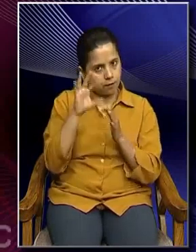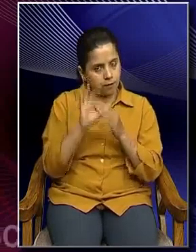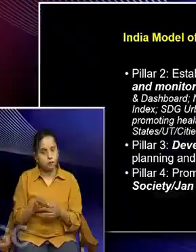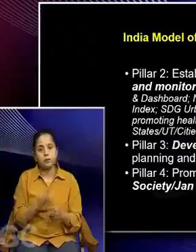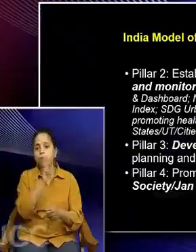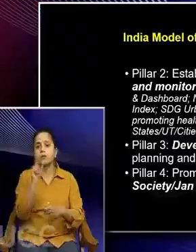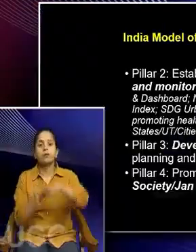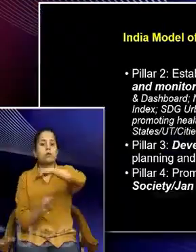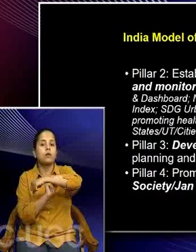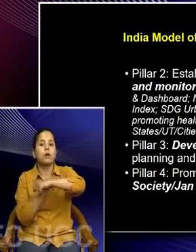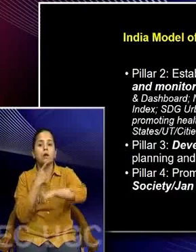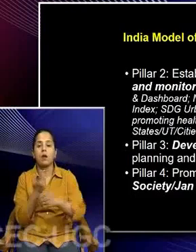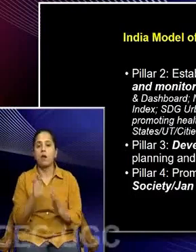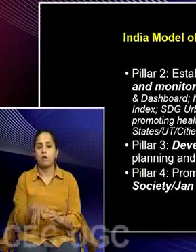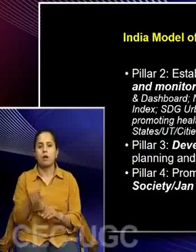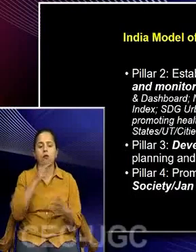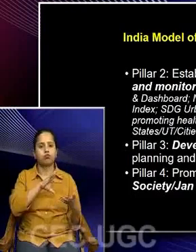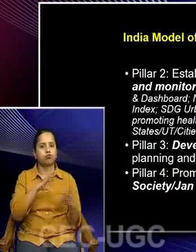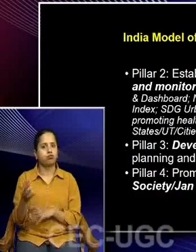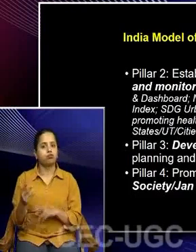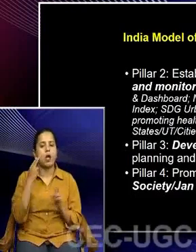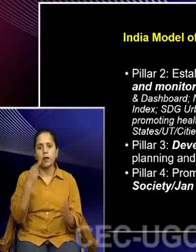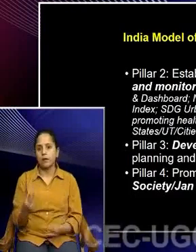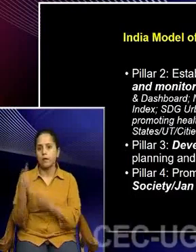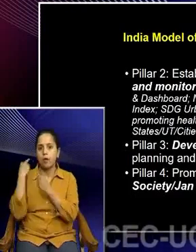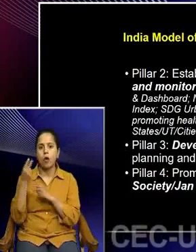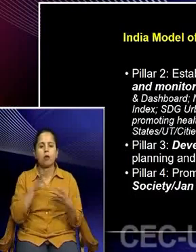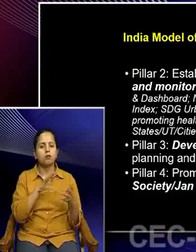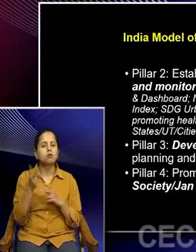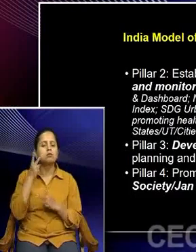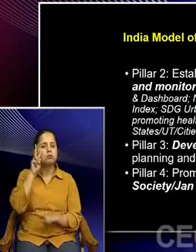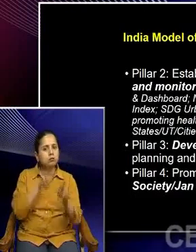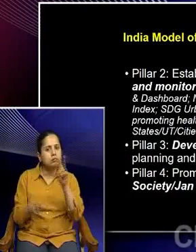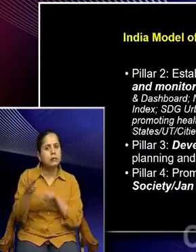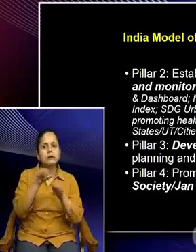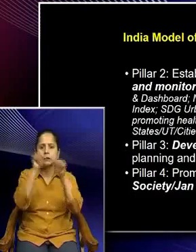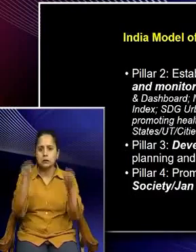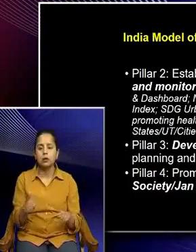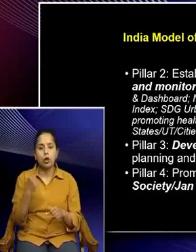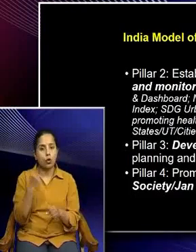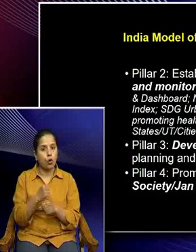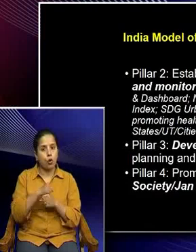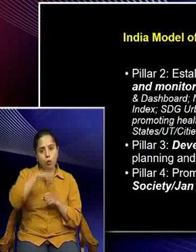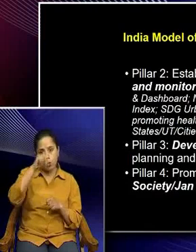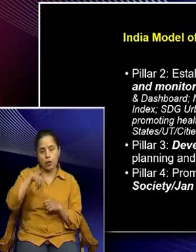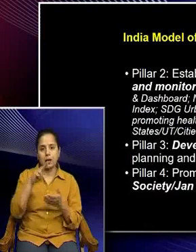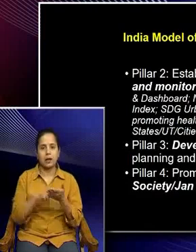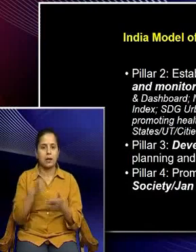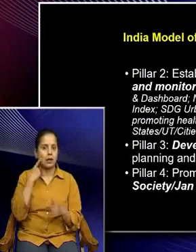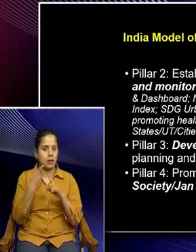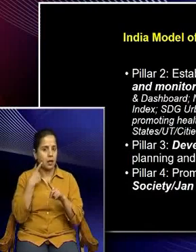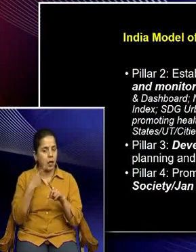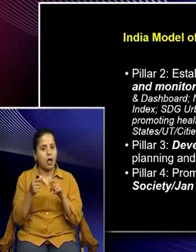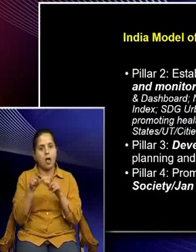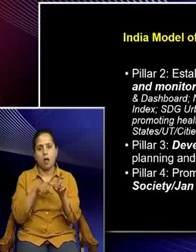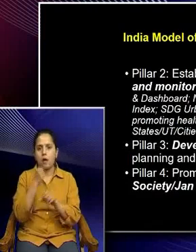pillar is, of course, having a robust review and the monitoring system. So the government of India with Niti Aayog has come